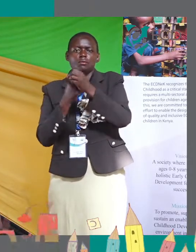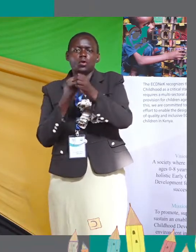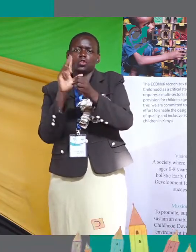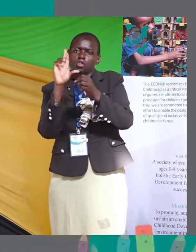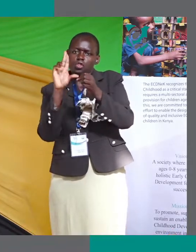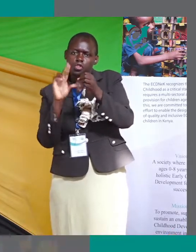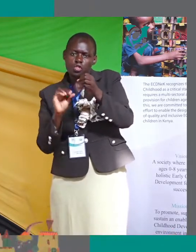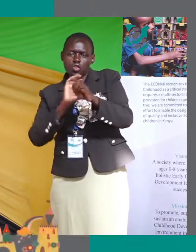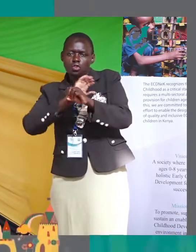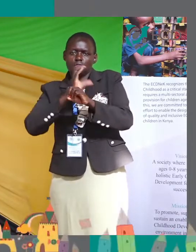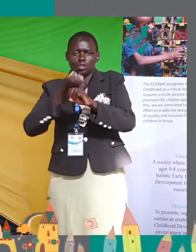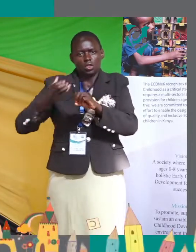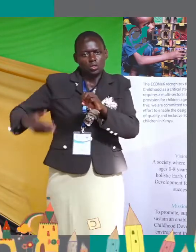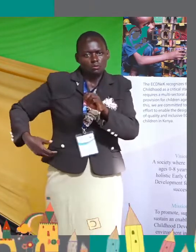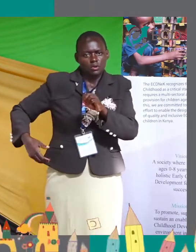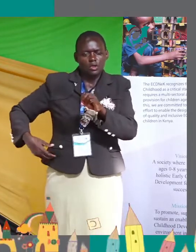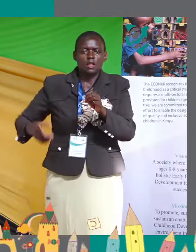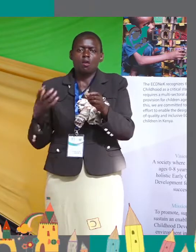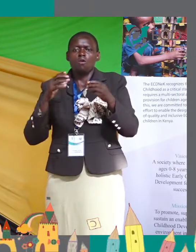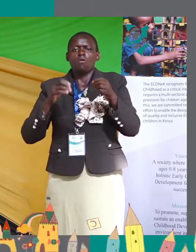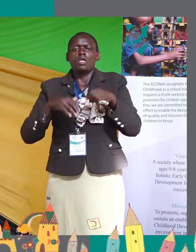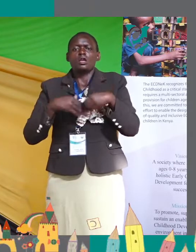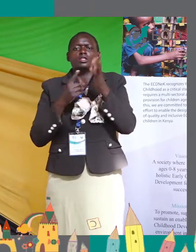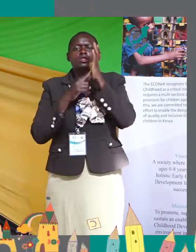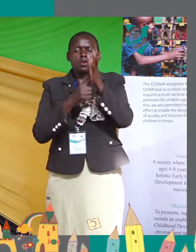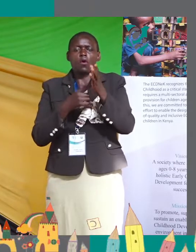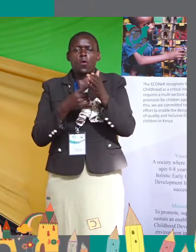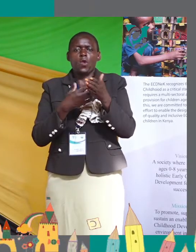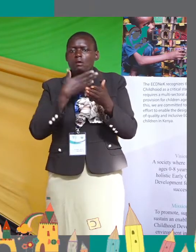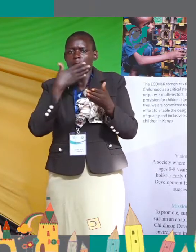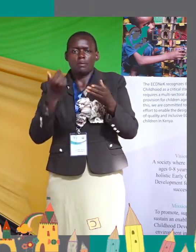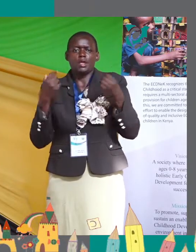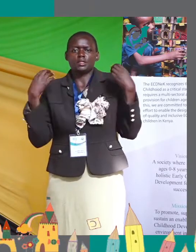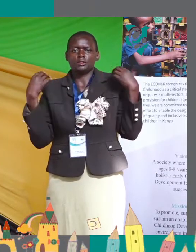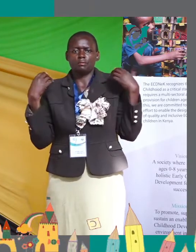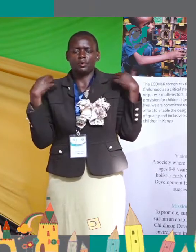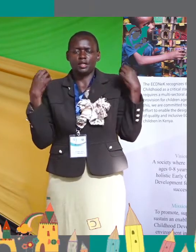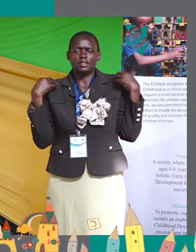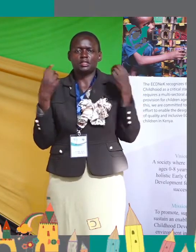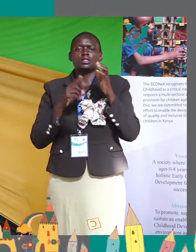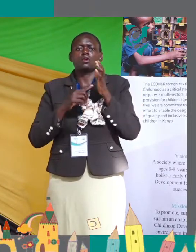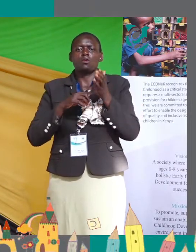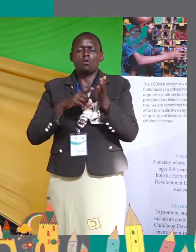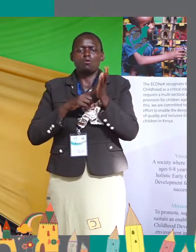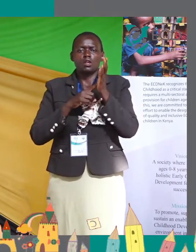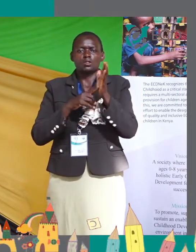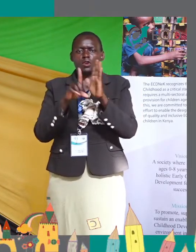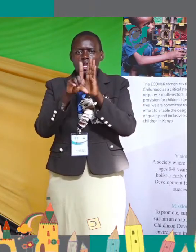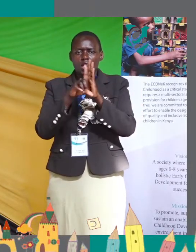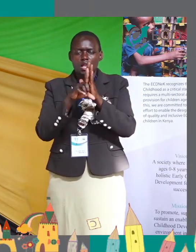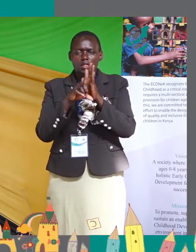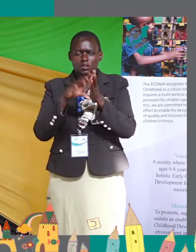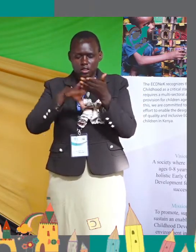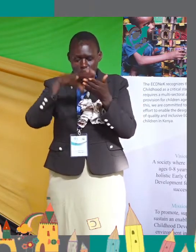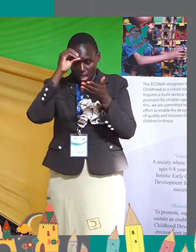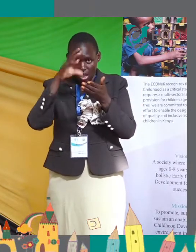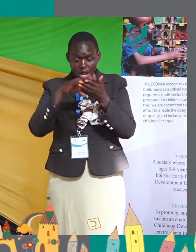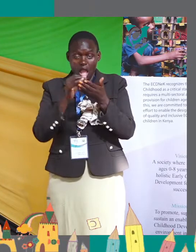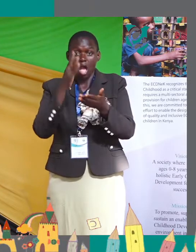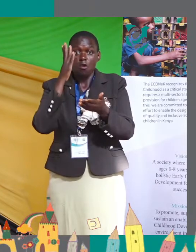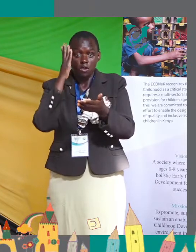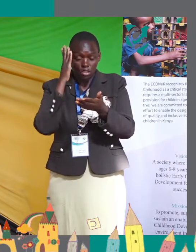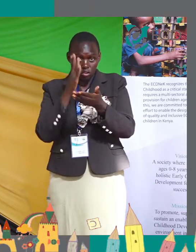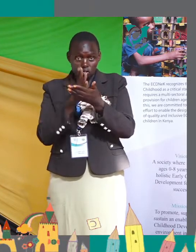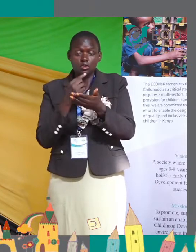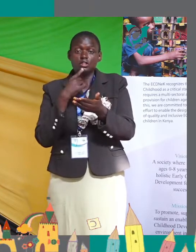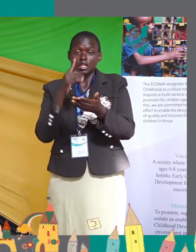pregnancy. We are presenting best practices. We are presenting lessons learned. Are we sincere in the reduction of